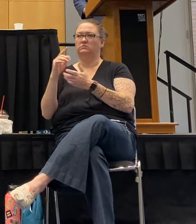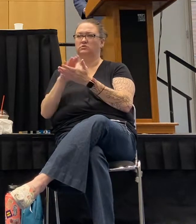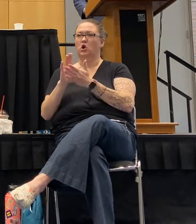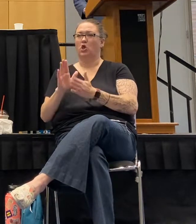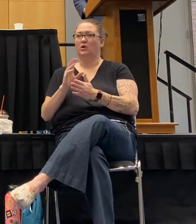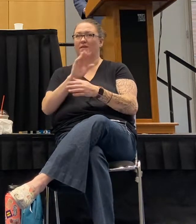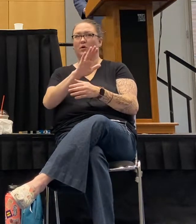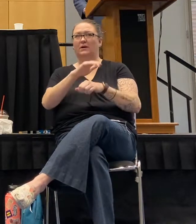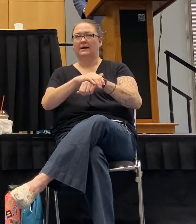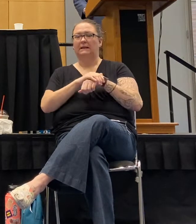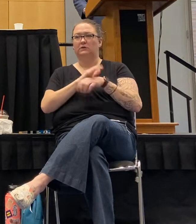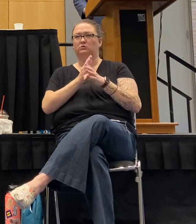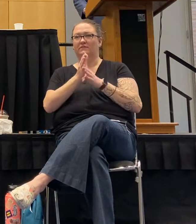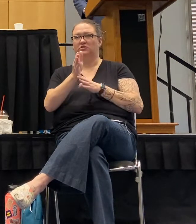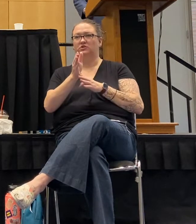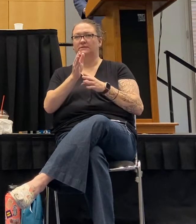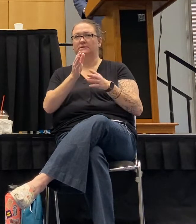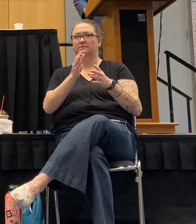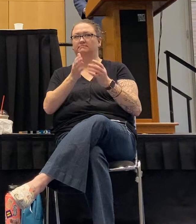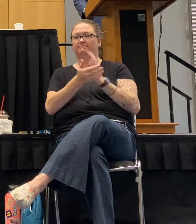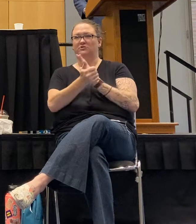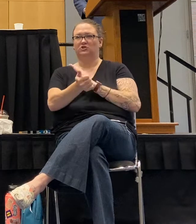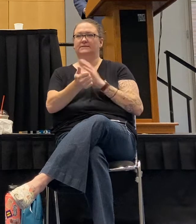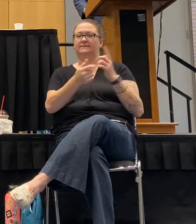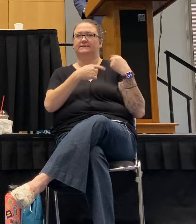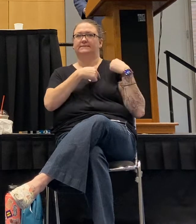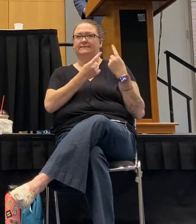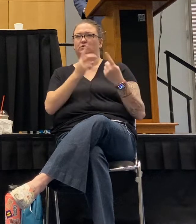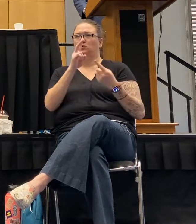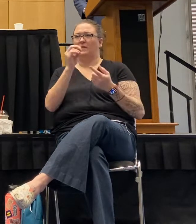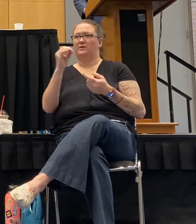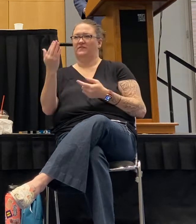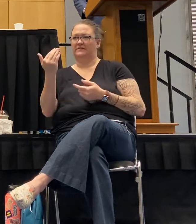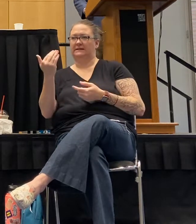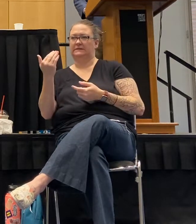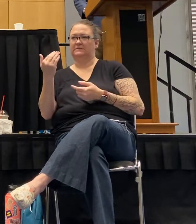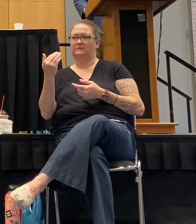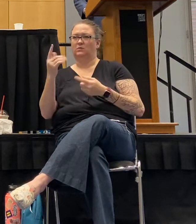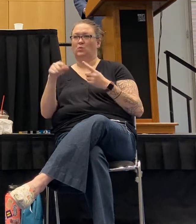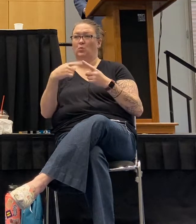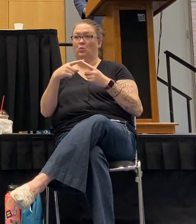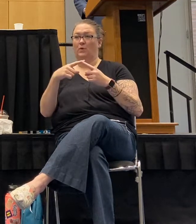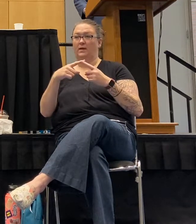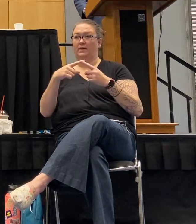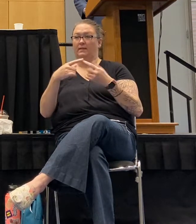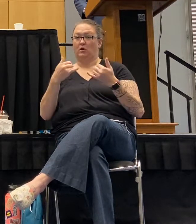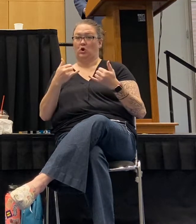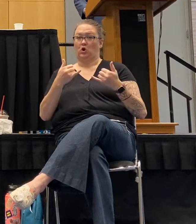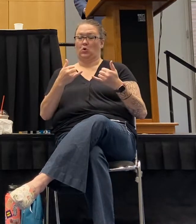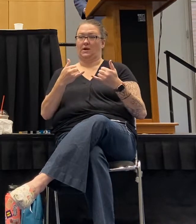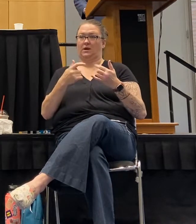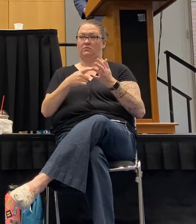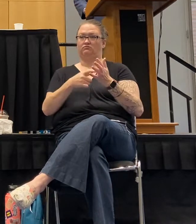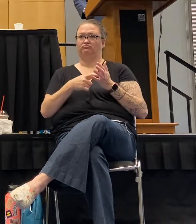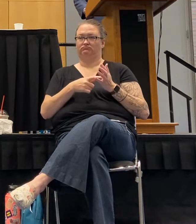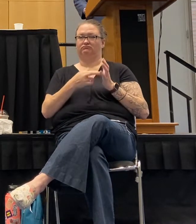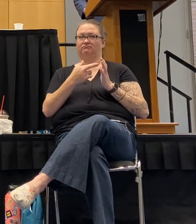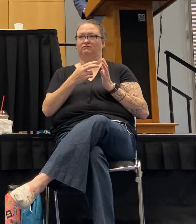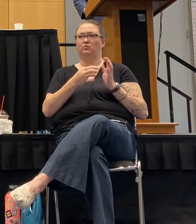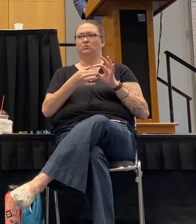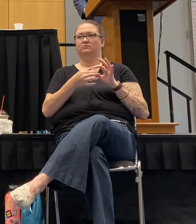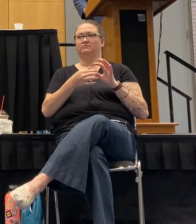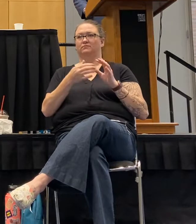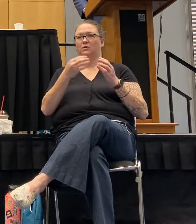English proficiency since 2015, when the regulations when the current subpart A regulations were released.